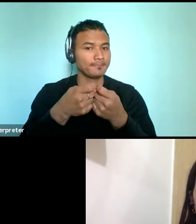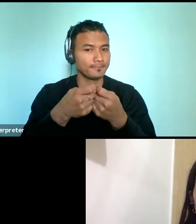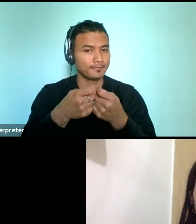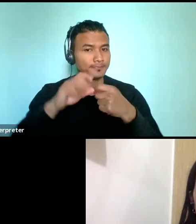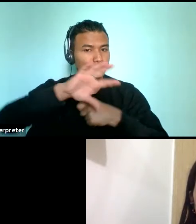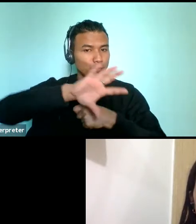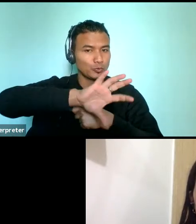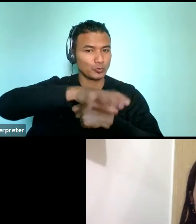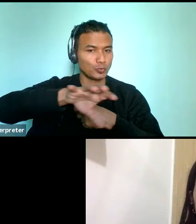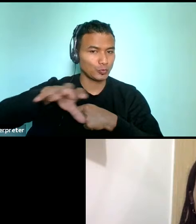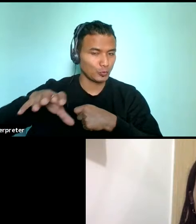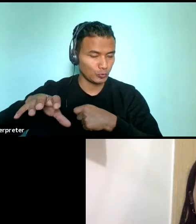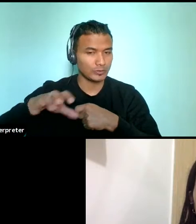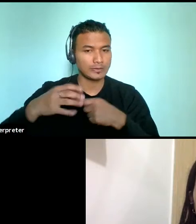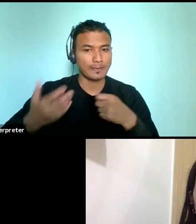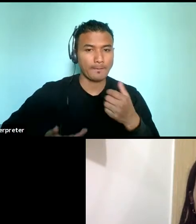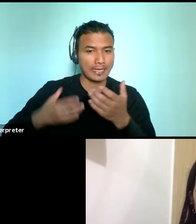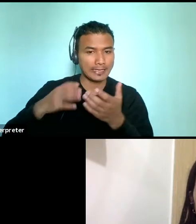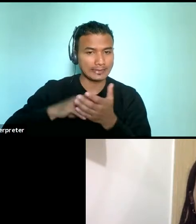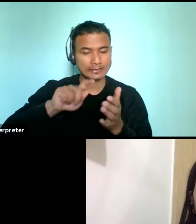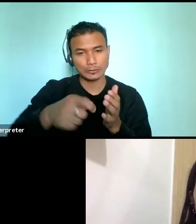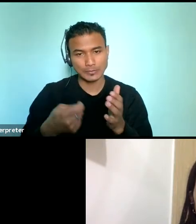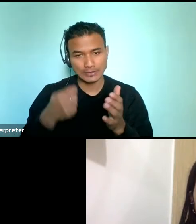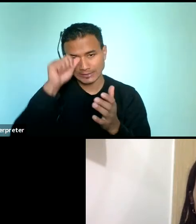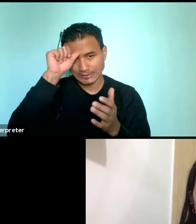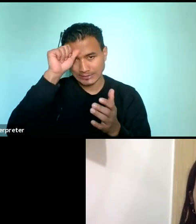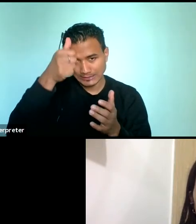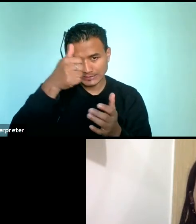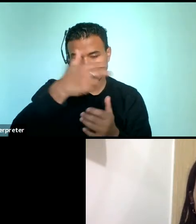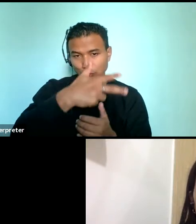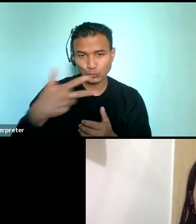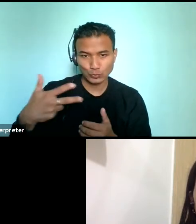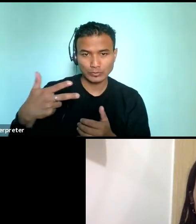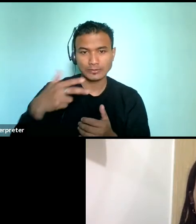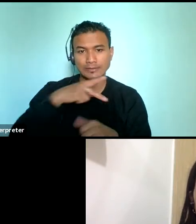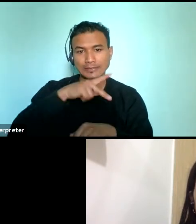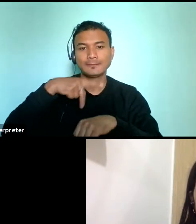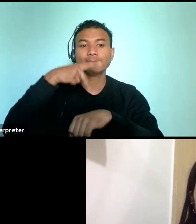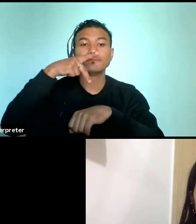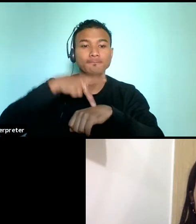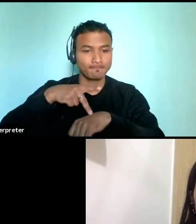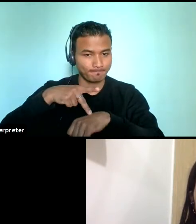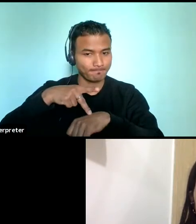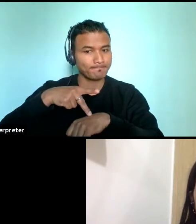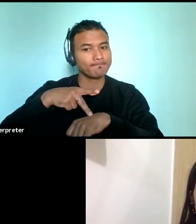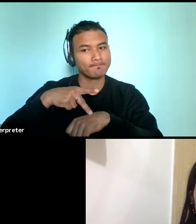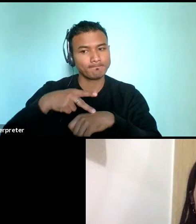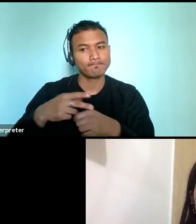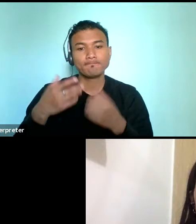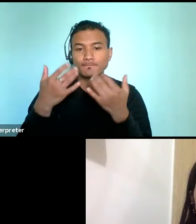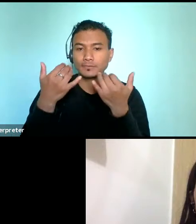countries, Bangladesh, Cambodia, India, Indonesia, and the Philippines. So,